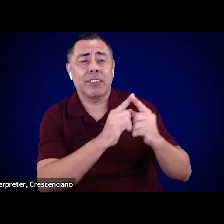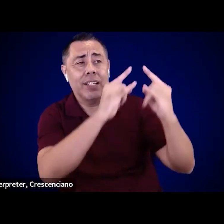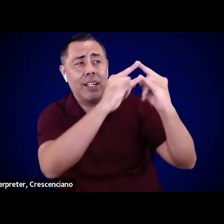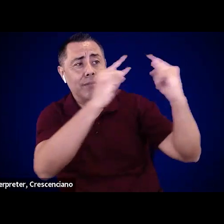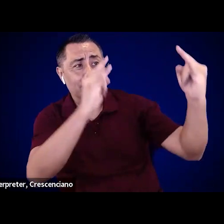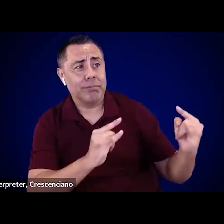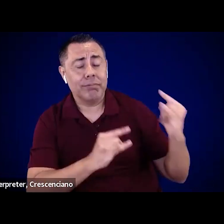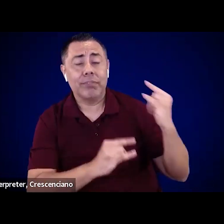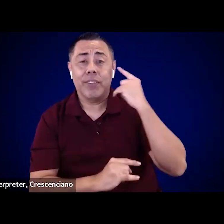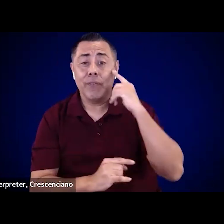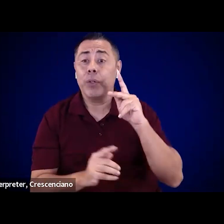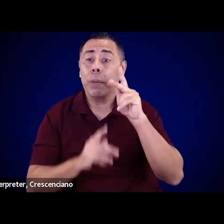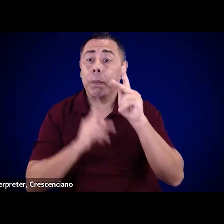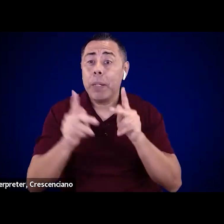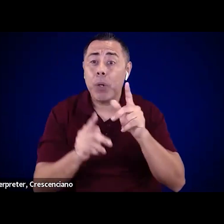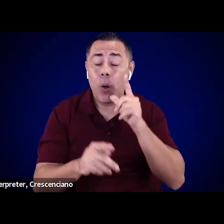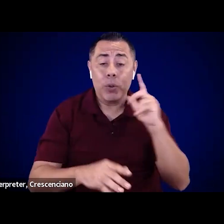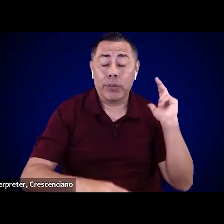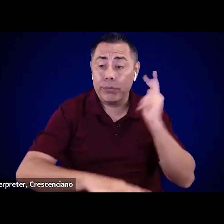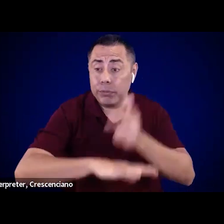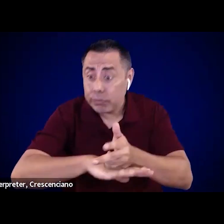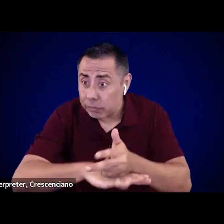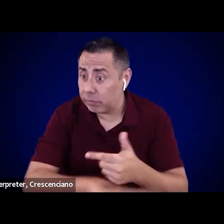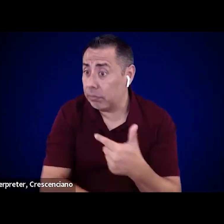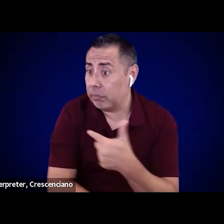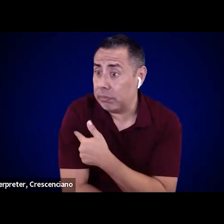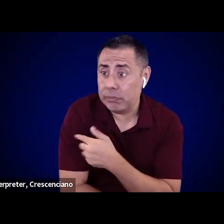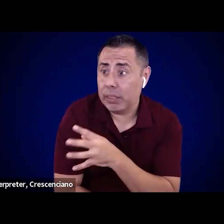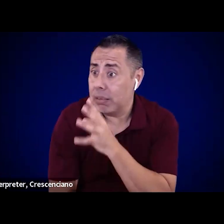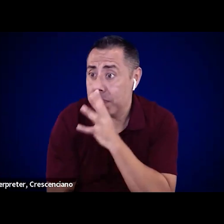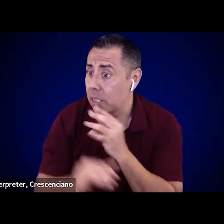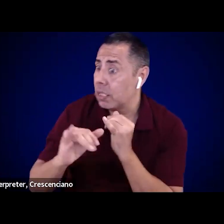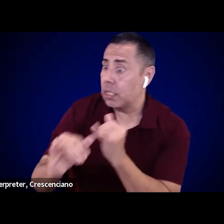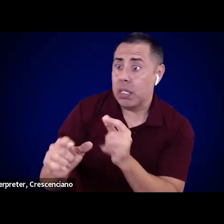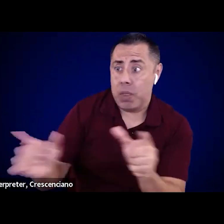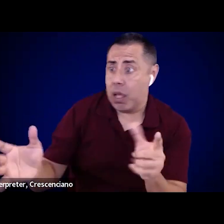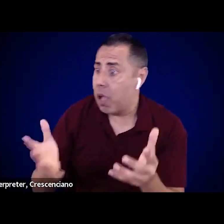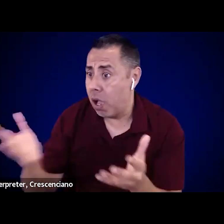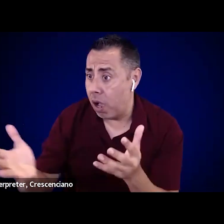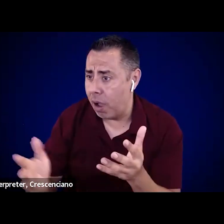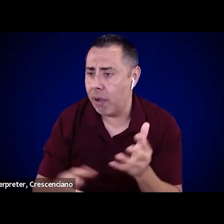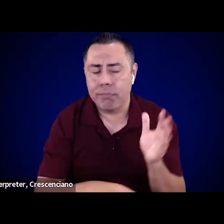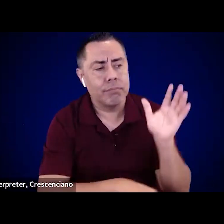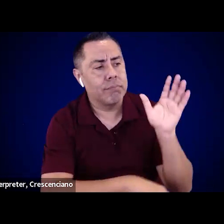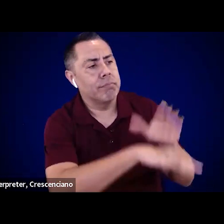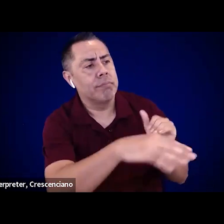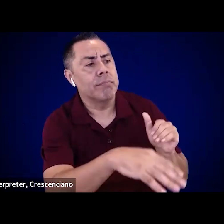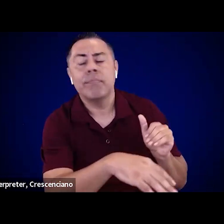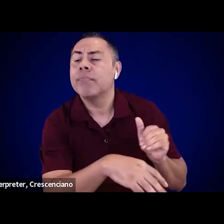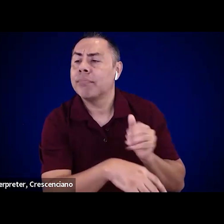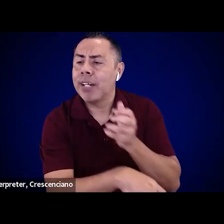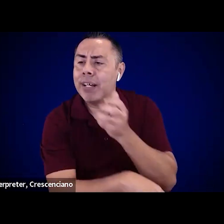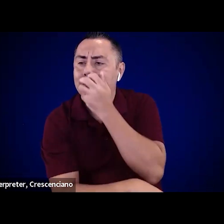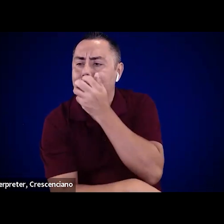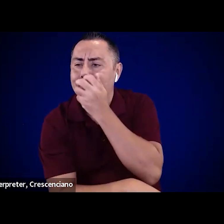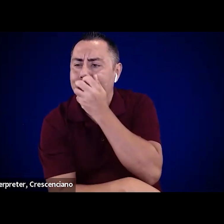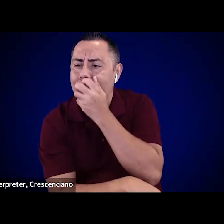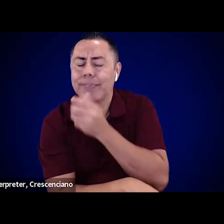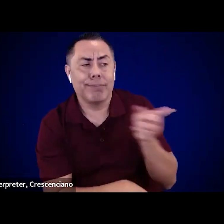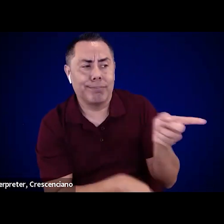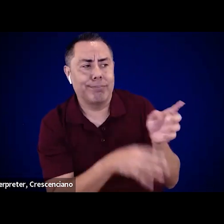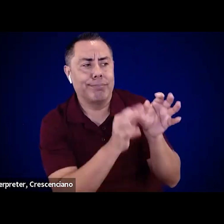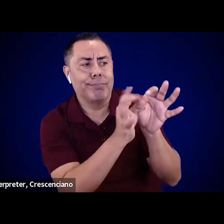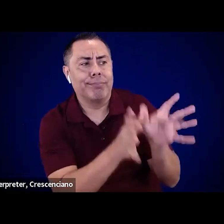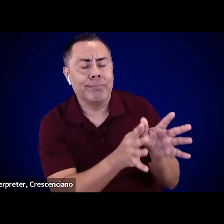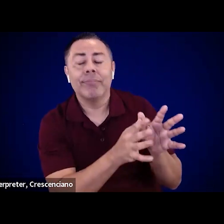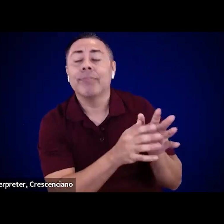required translation services, assistance was requested by a radio to the tent. Once the